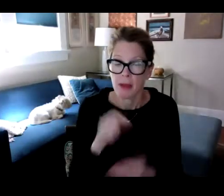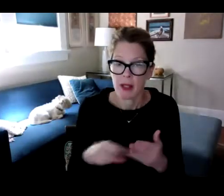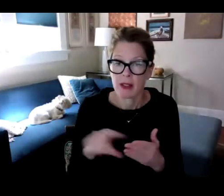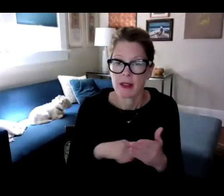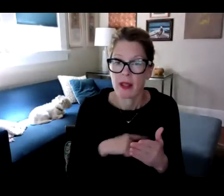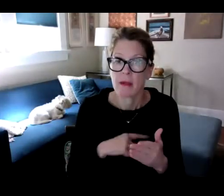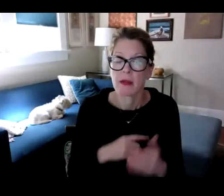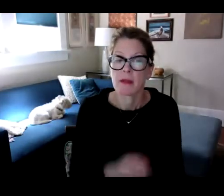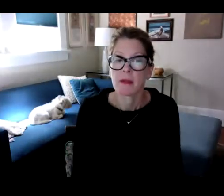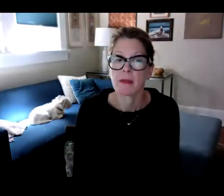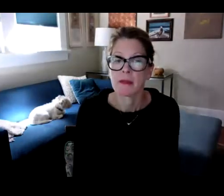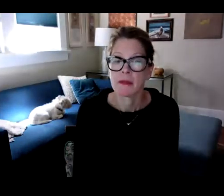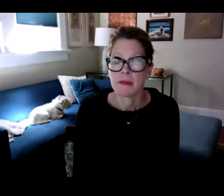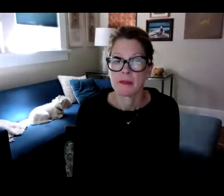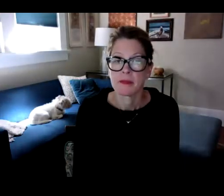you, O Lord.